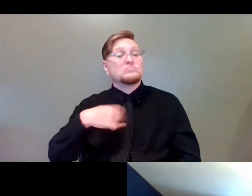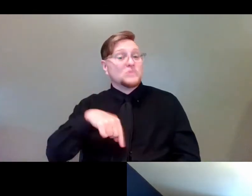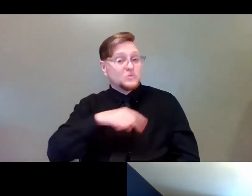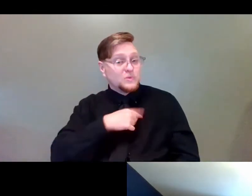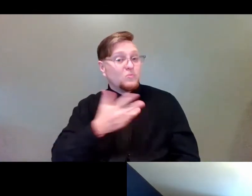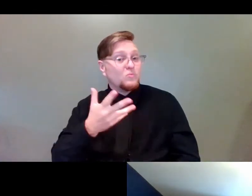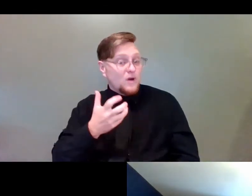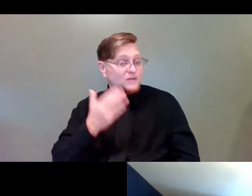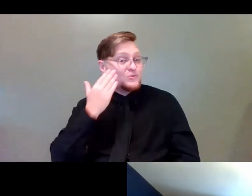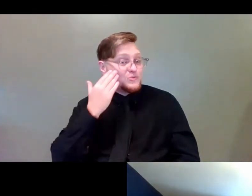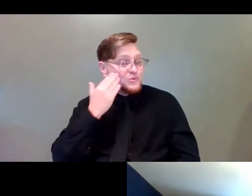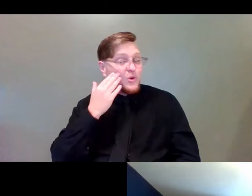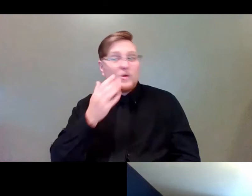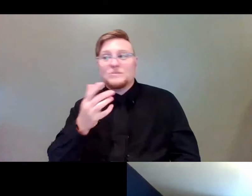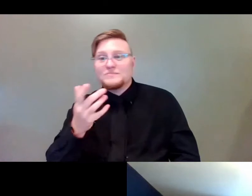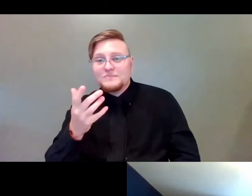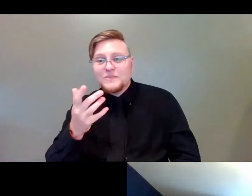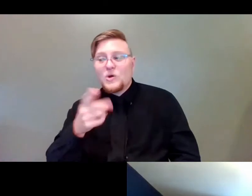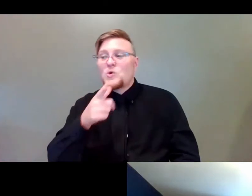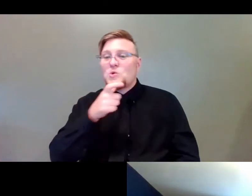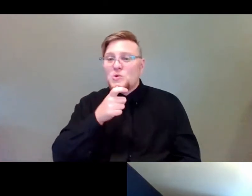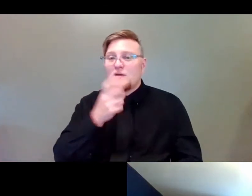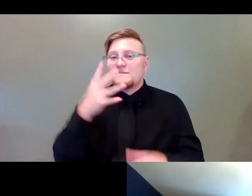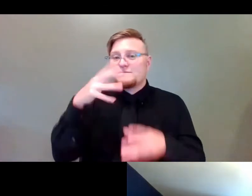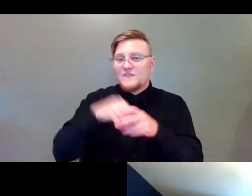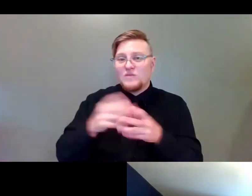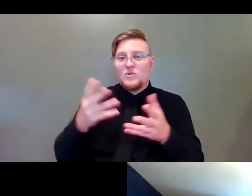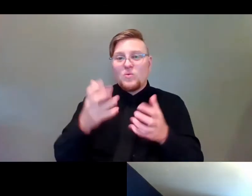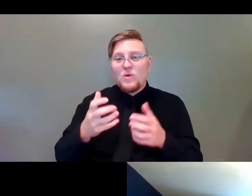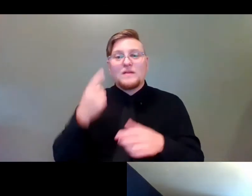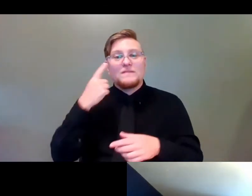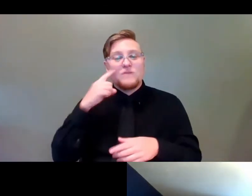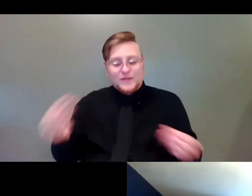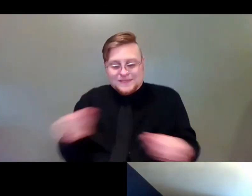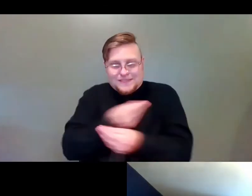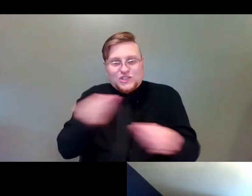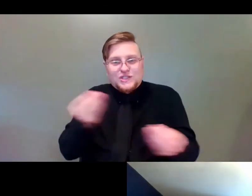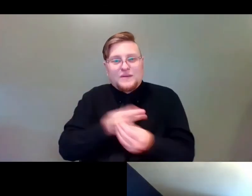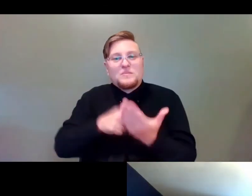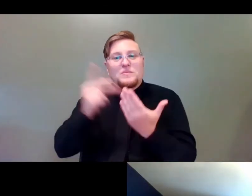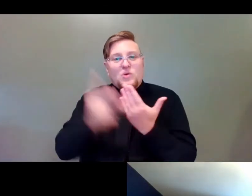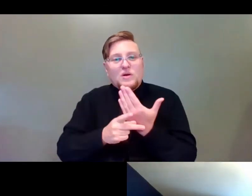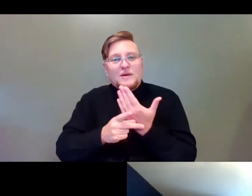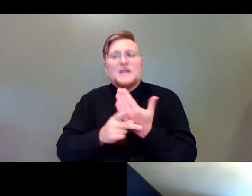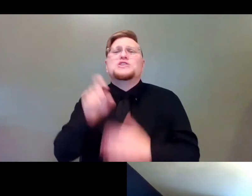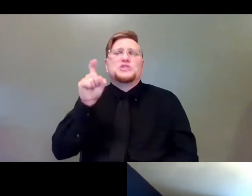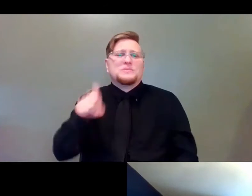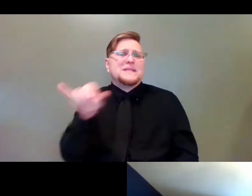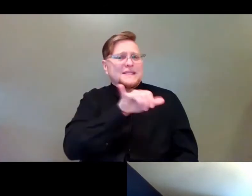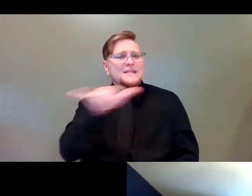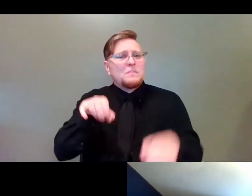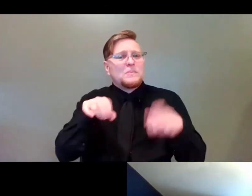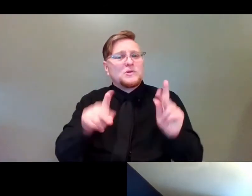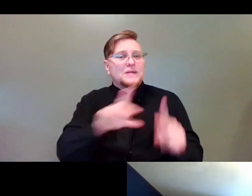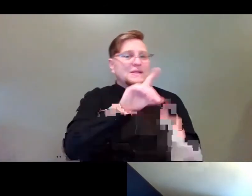to get more disabled people to have the same opportunities for international exchange as non-disabled people. And part of that, the